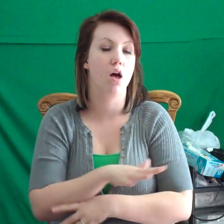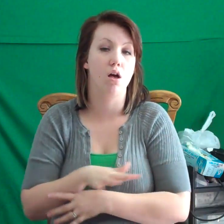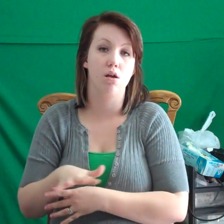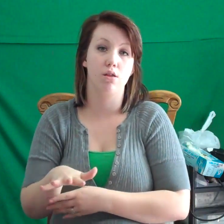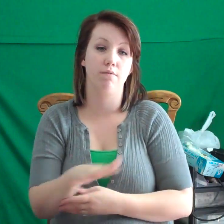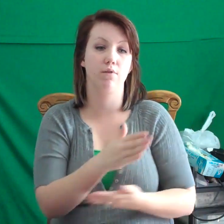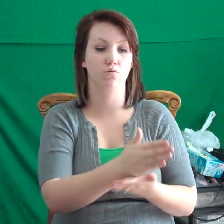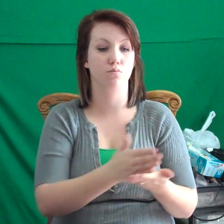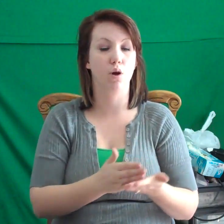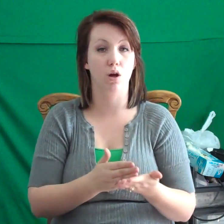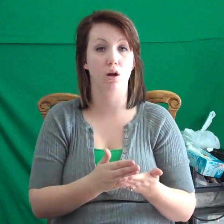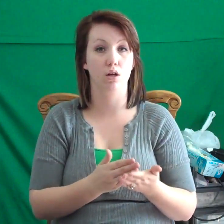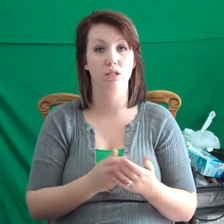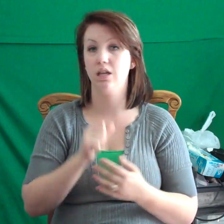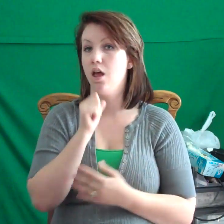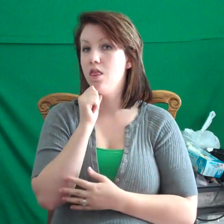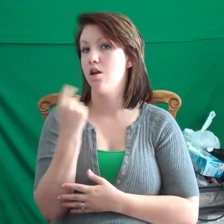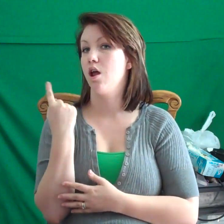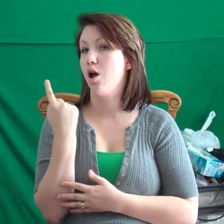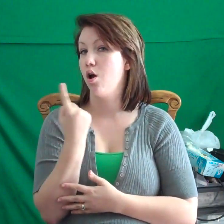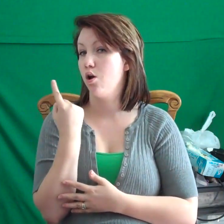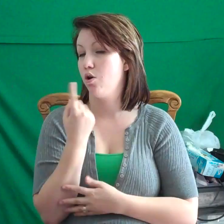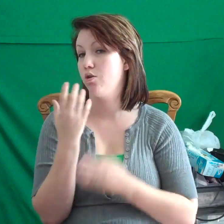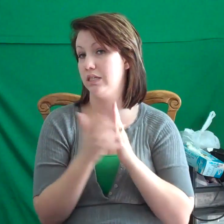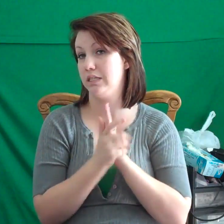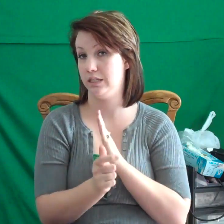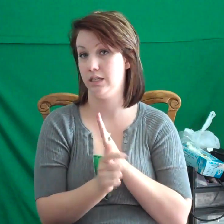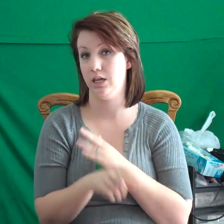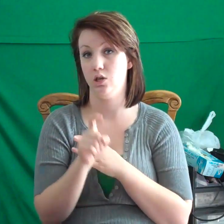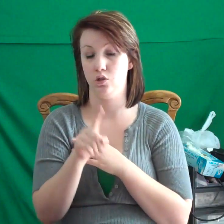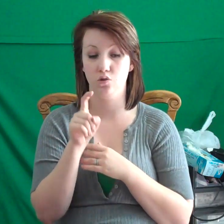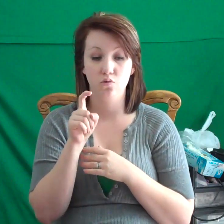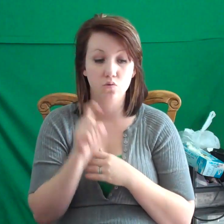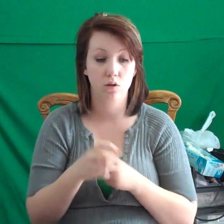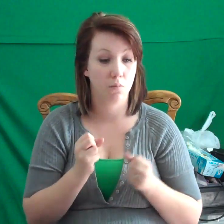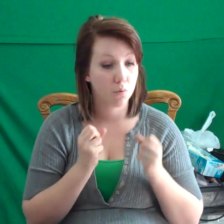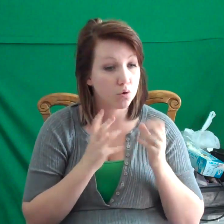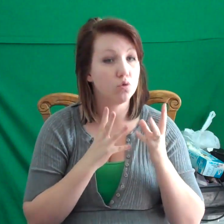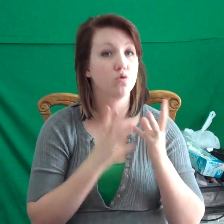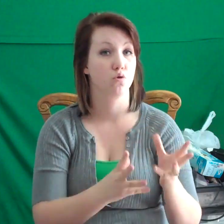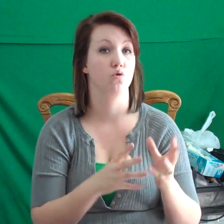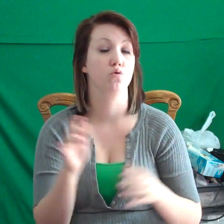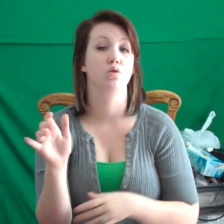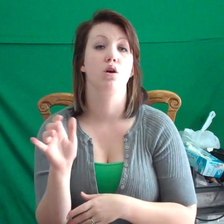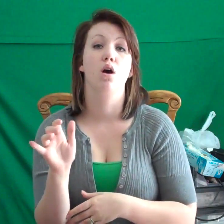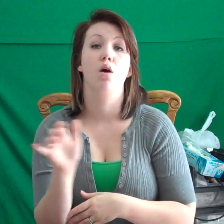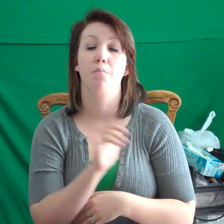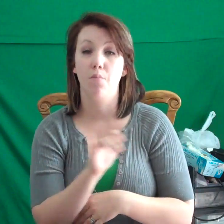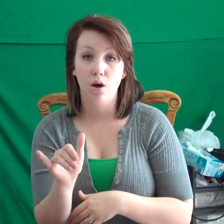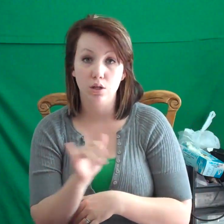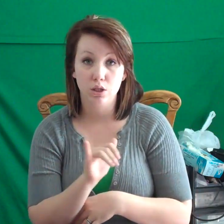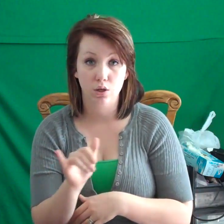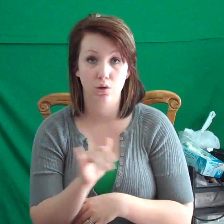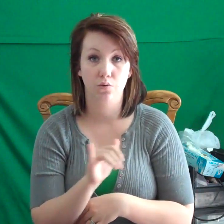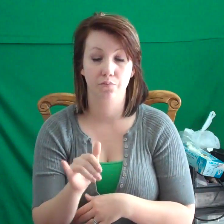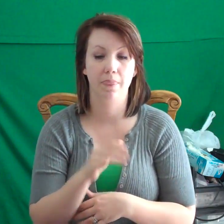parts are not only skills that you need to be able to produce, but it's knowledge that you need